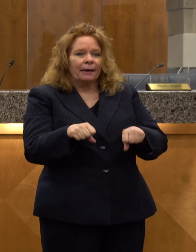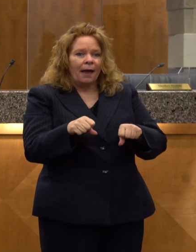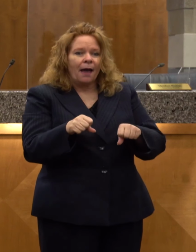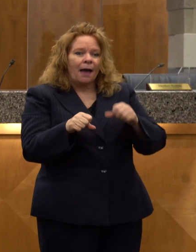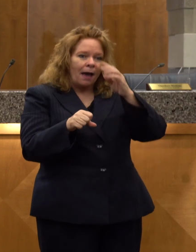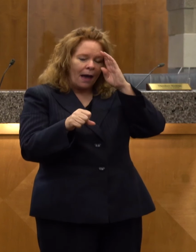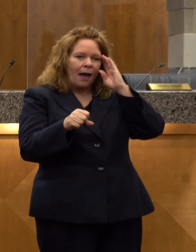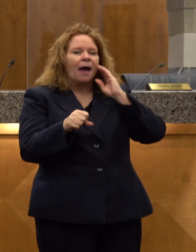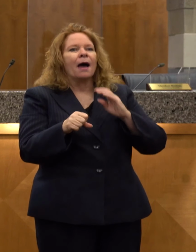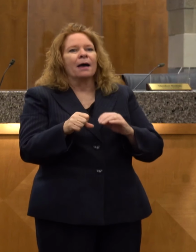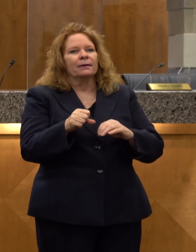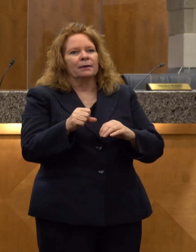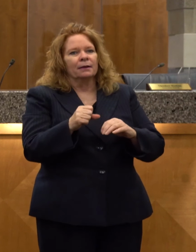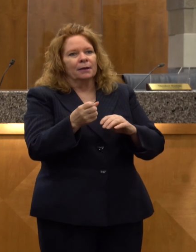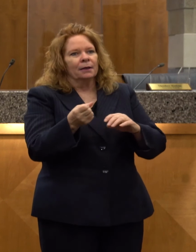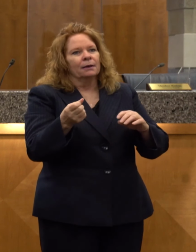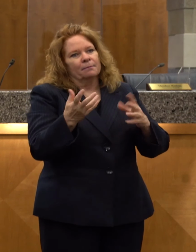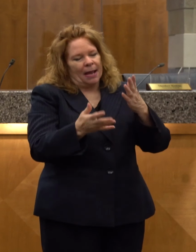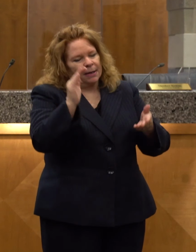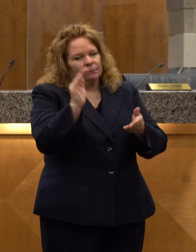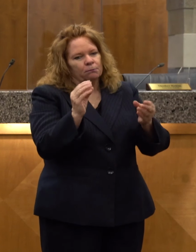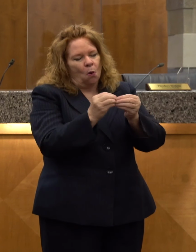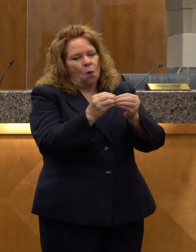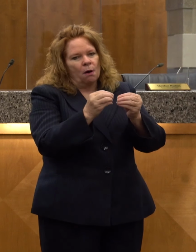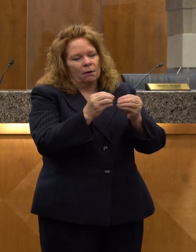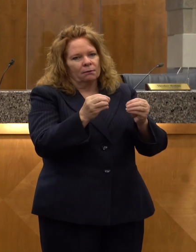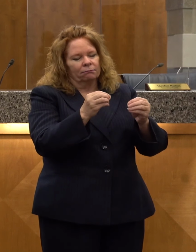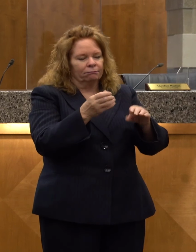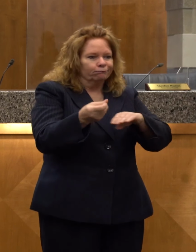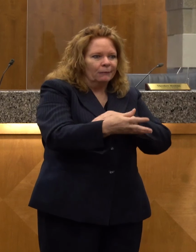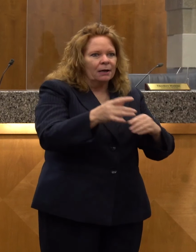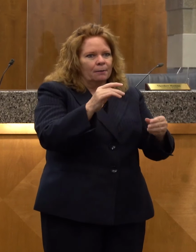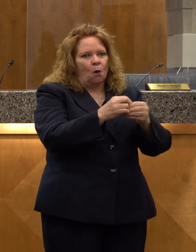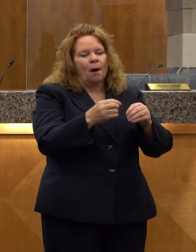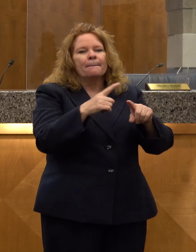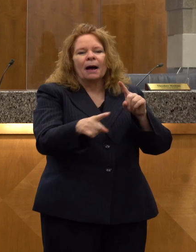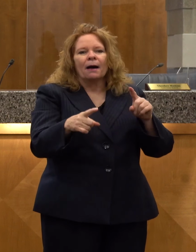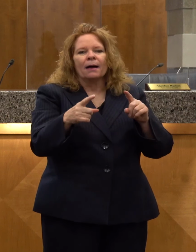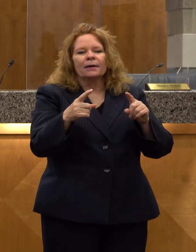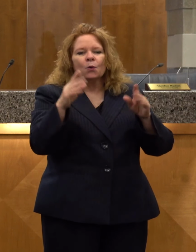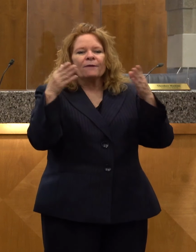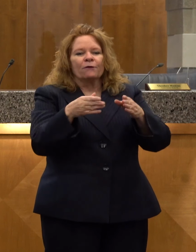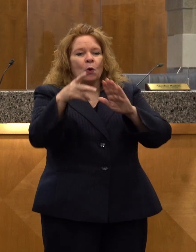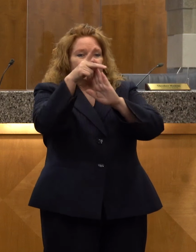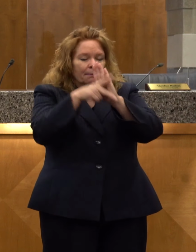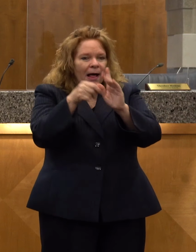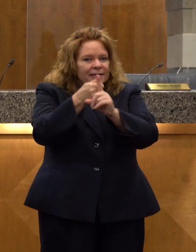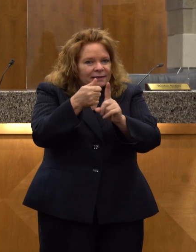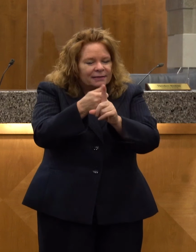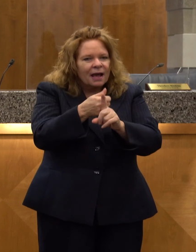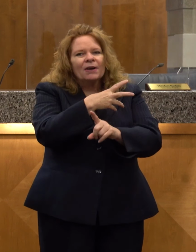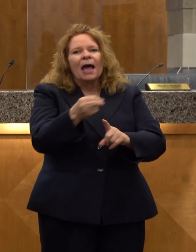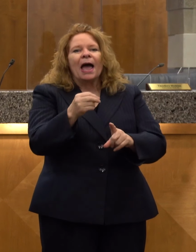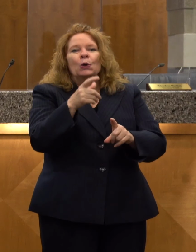fatalities around police chases, but really a police chase is about the policy and the crime of the person who is being